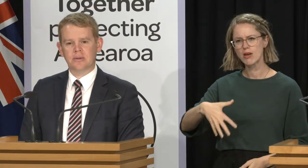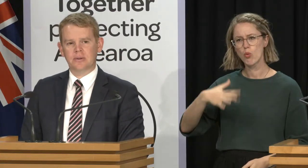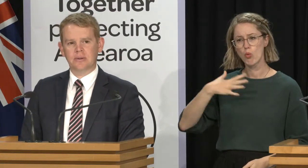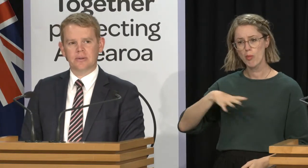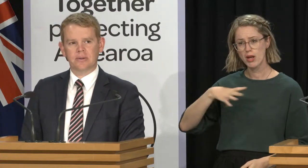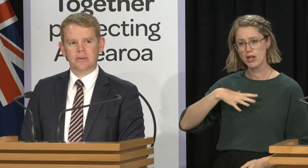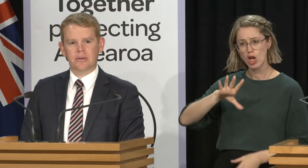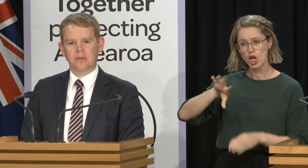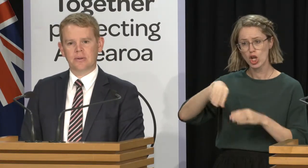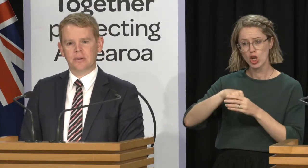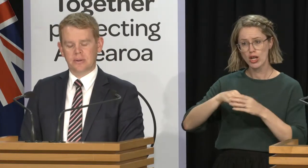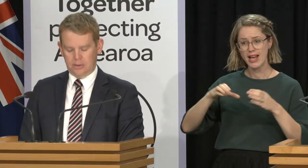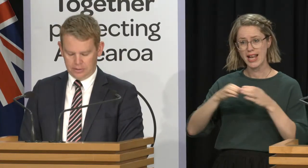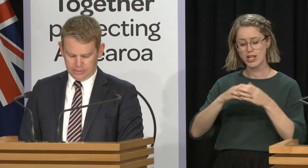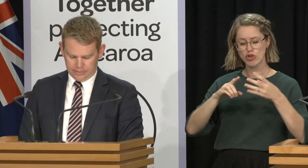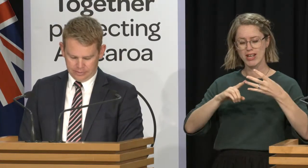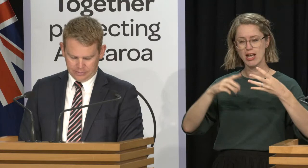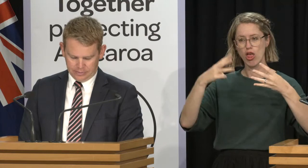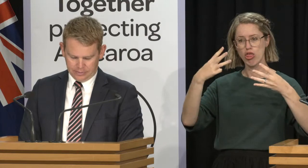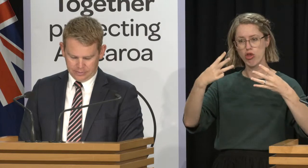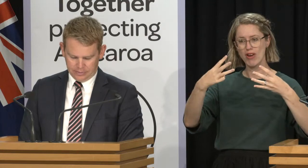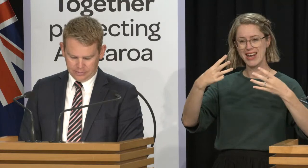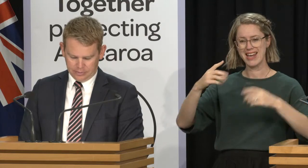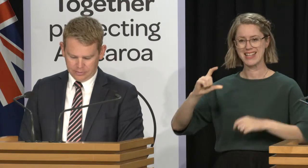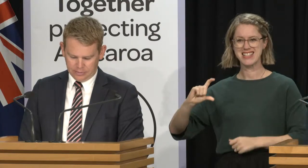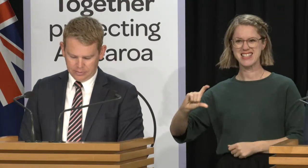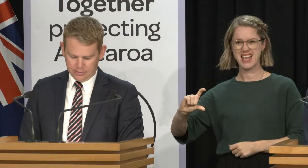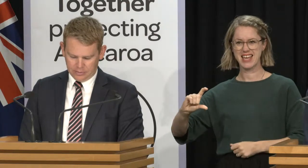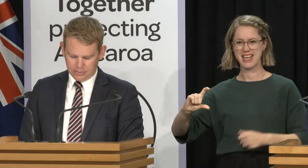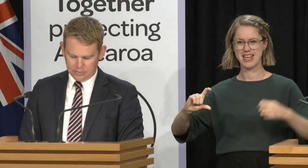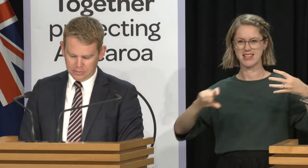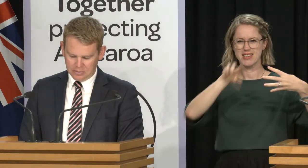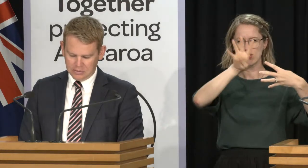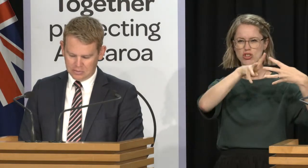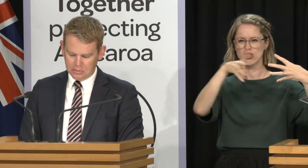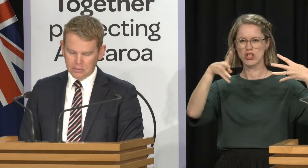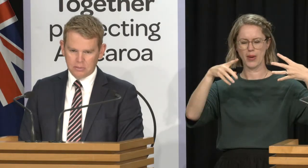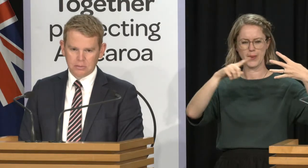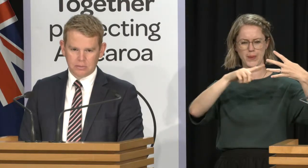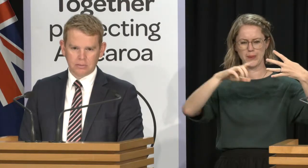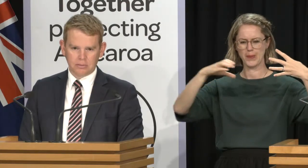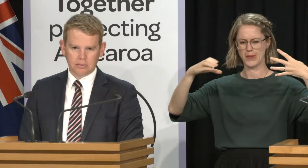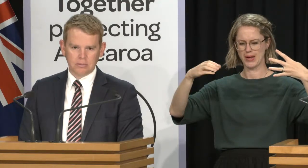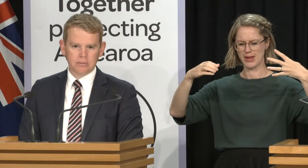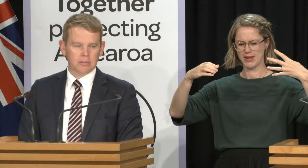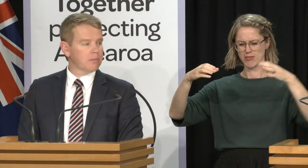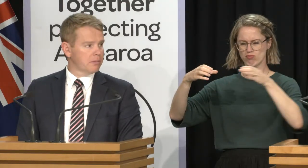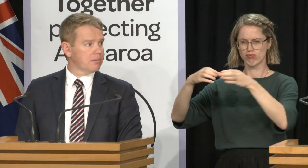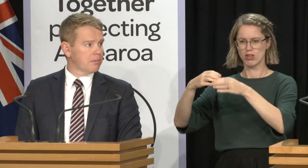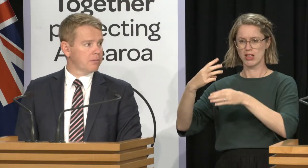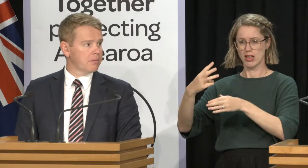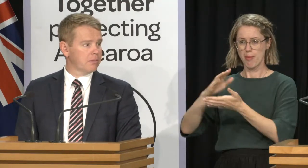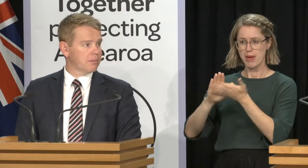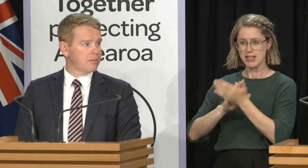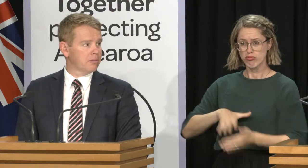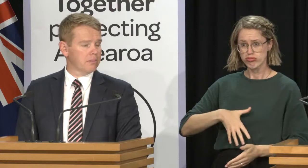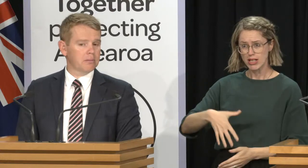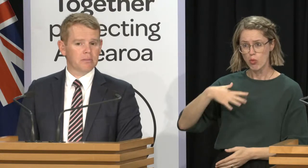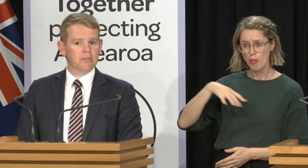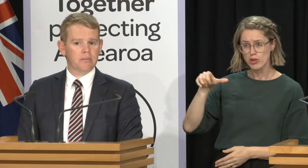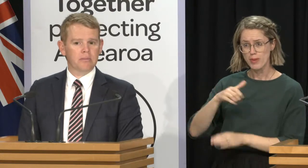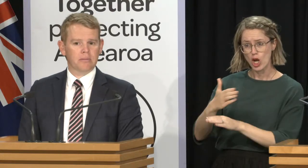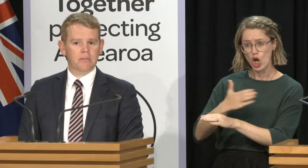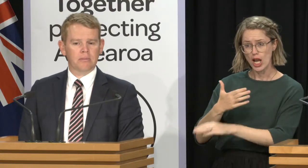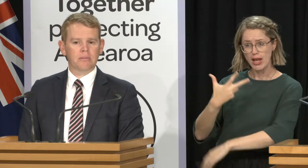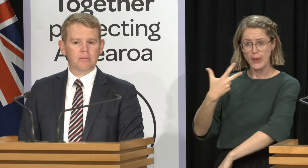being included in Category 3C, so the government is encouraging them to get their jabs early. Just in terms of the